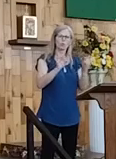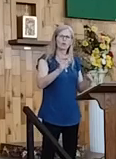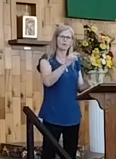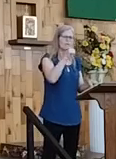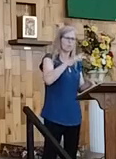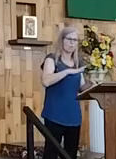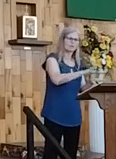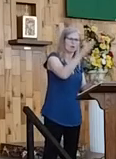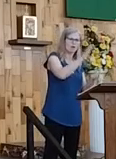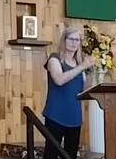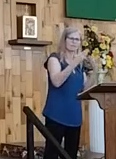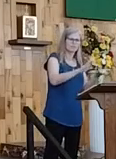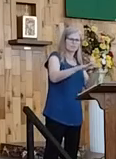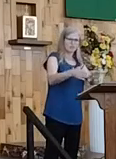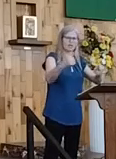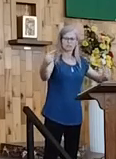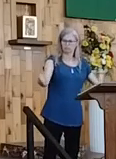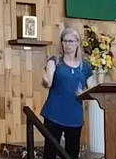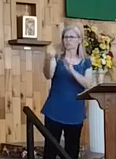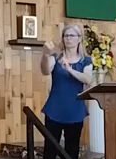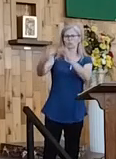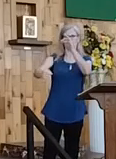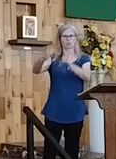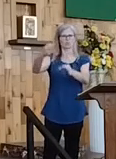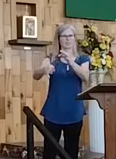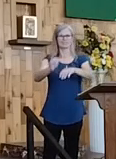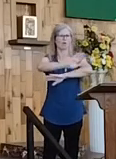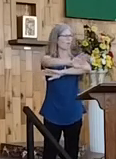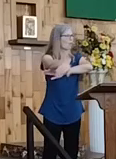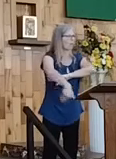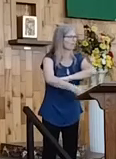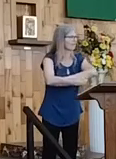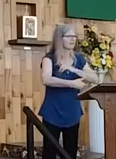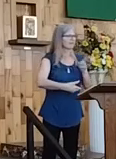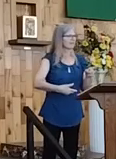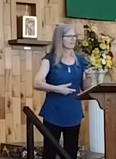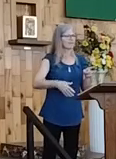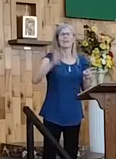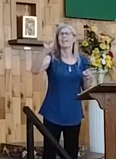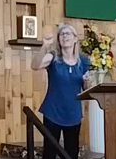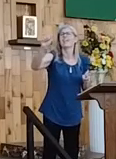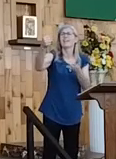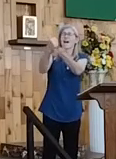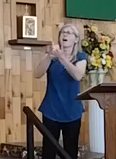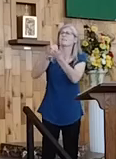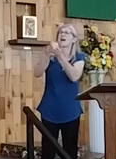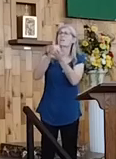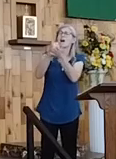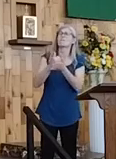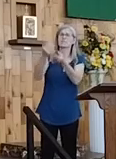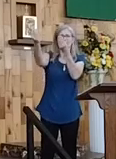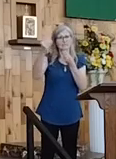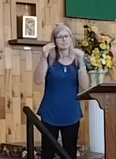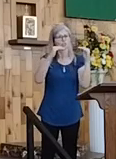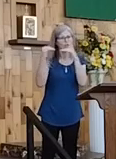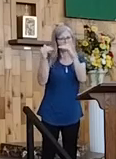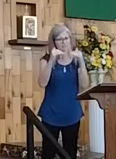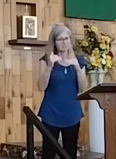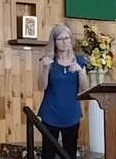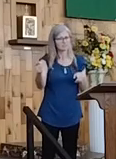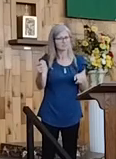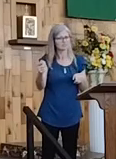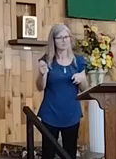came to the judge at all hours of the night? Help me, give me justice. And